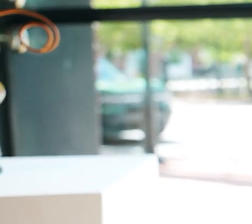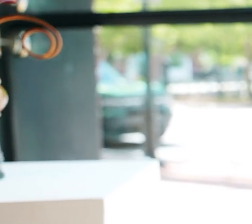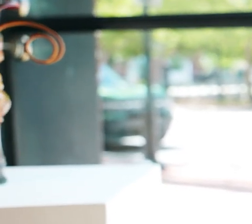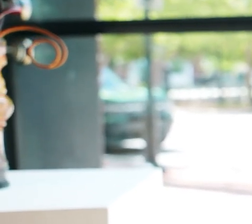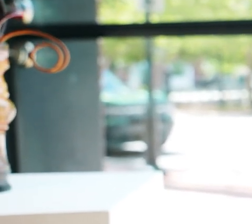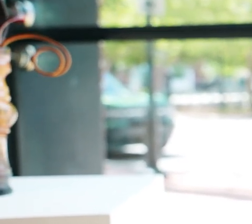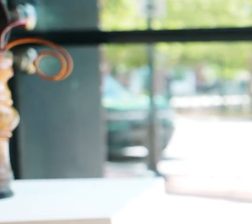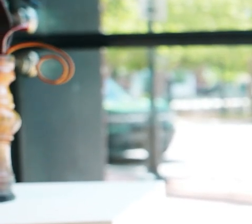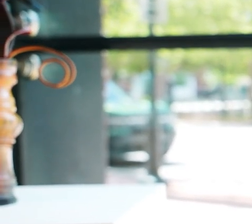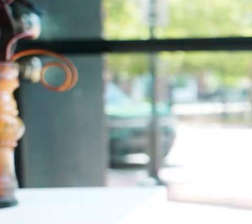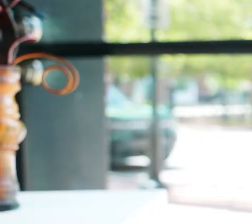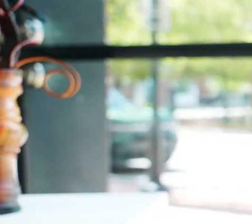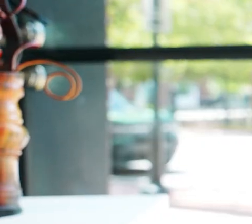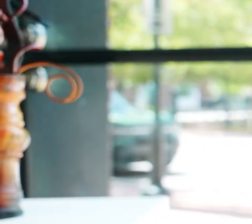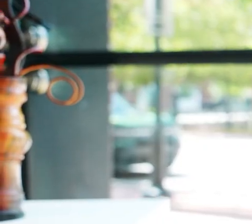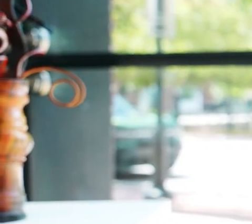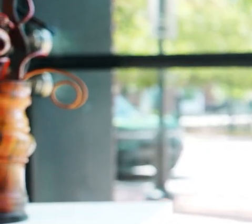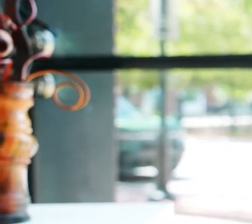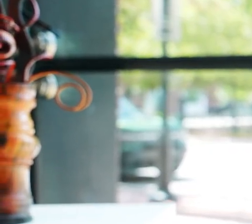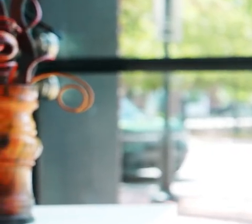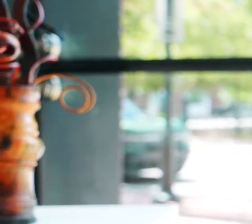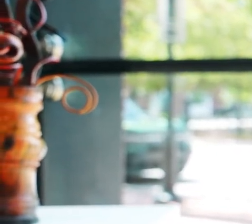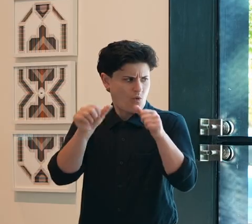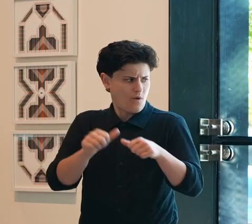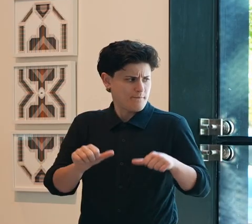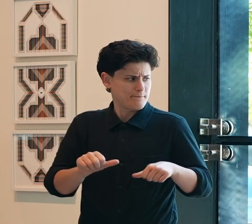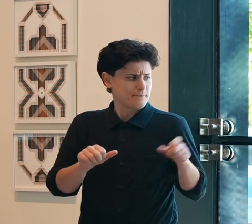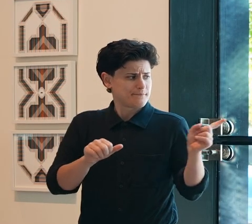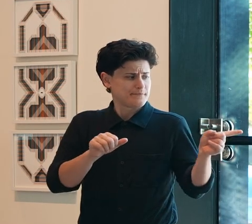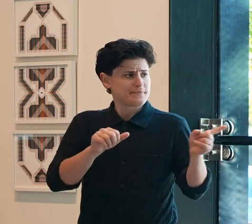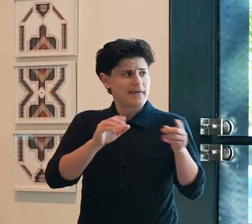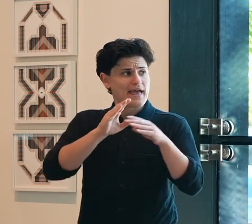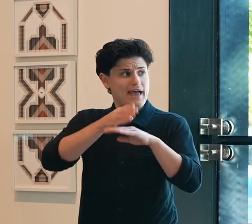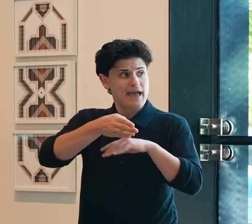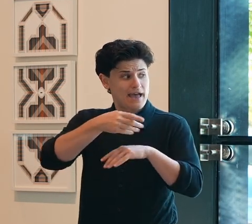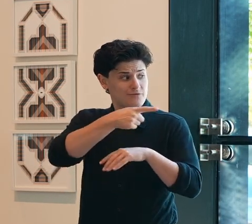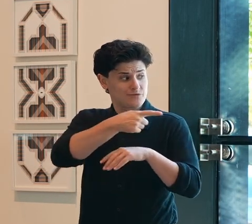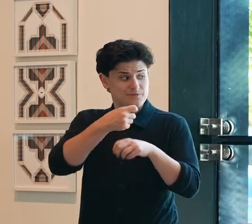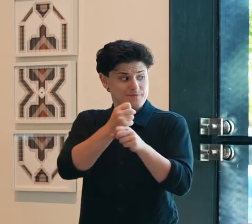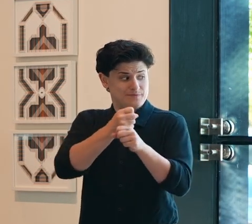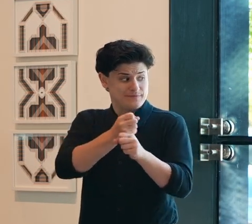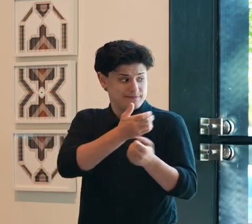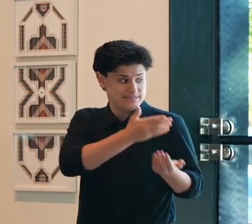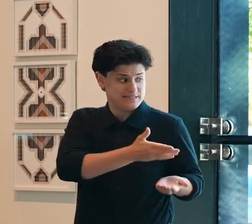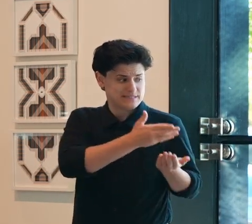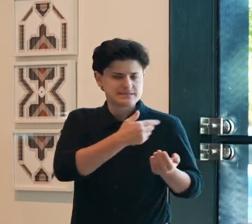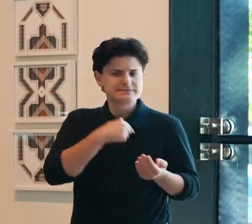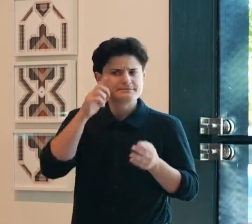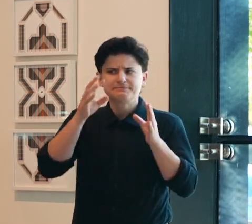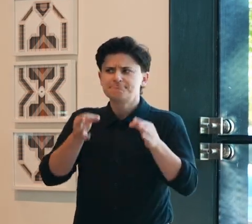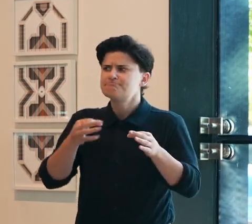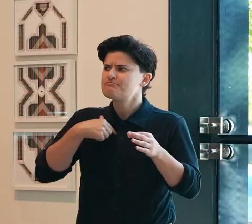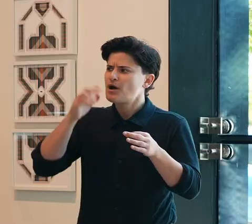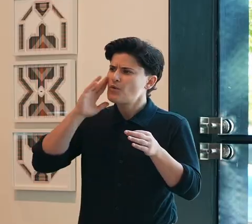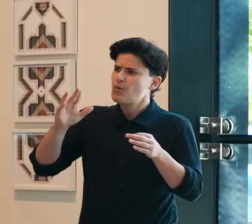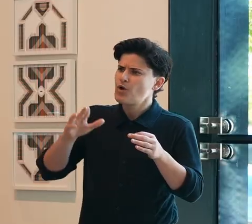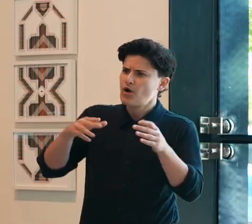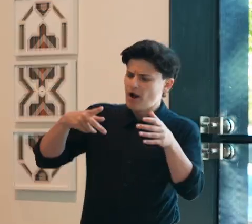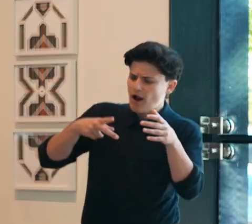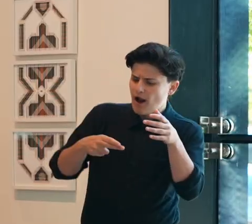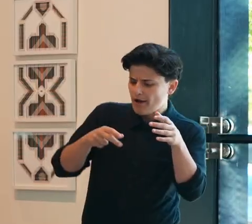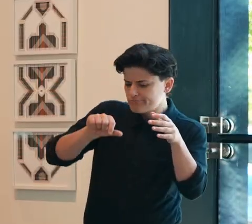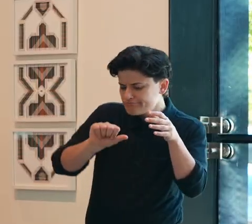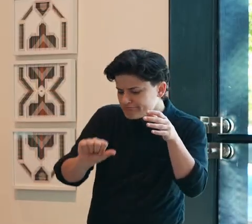form kind of things. And it was, after I had turned this, I decided, well, I'll just cut a big hole in the side of it.